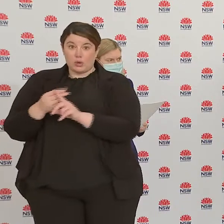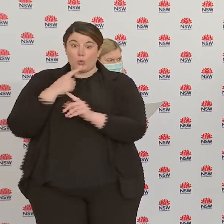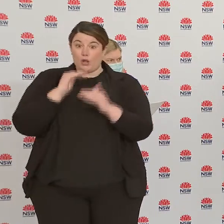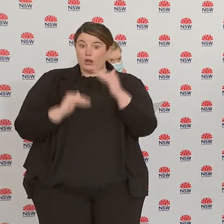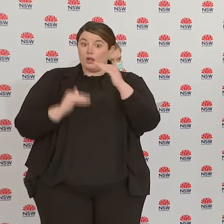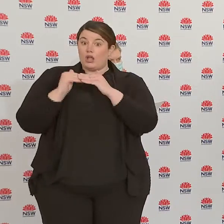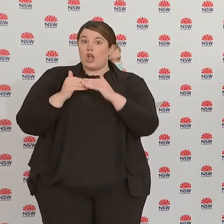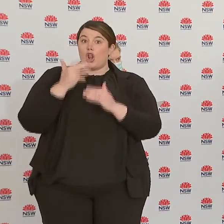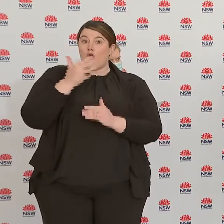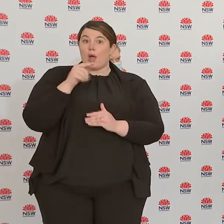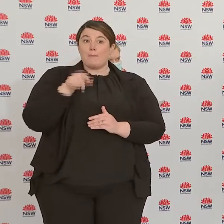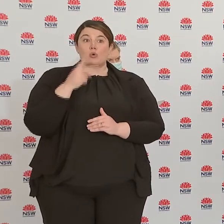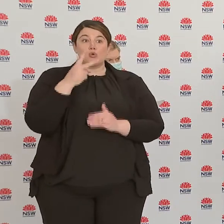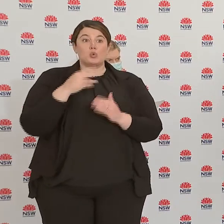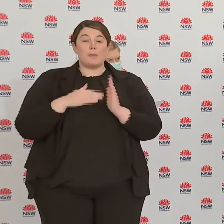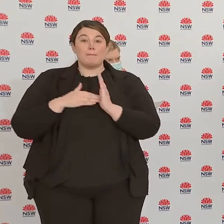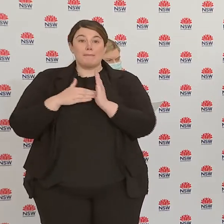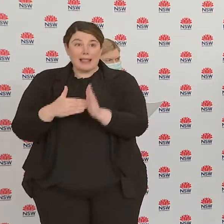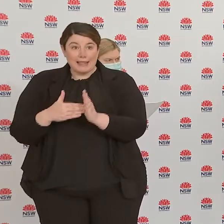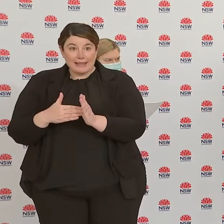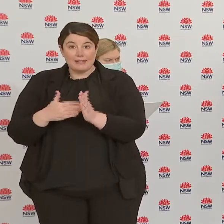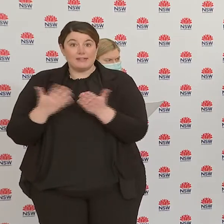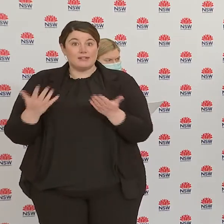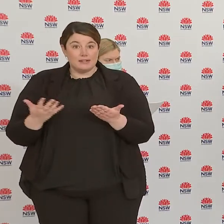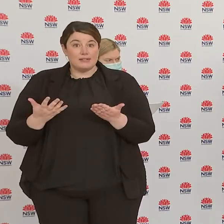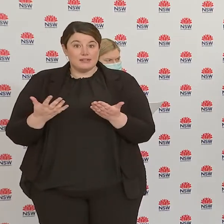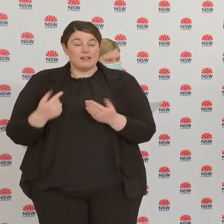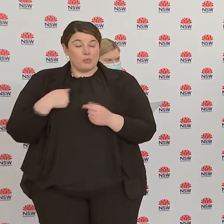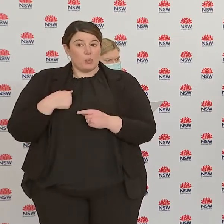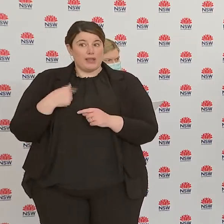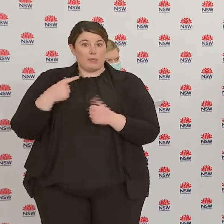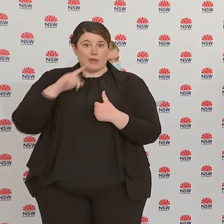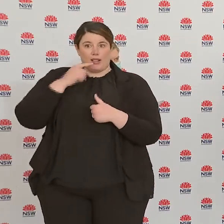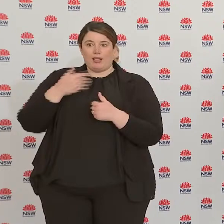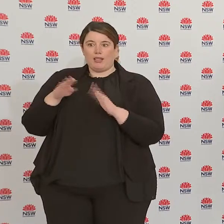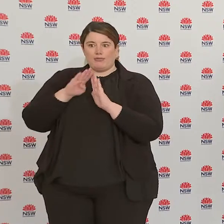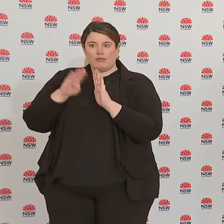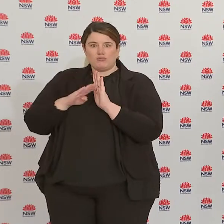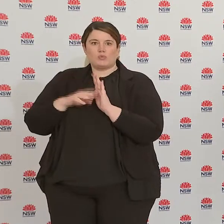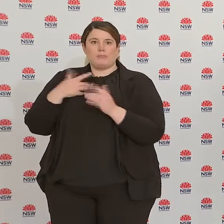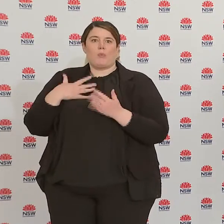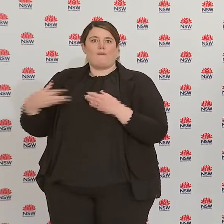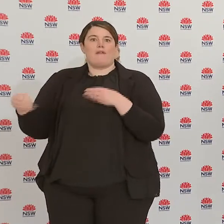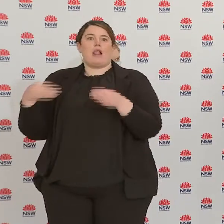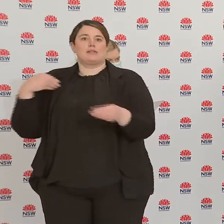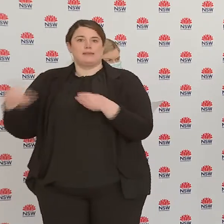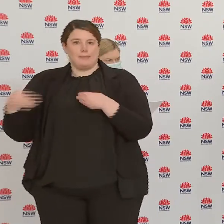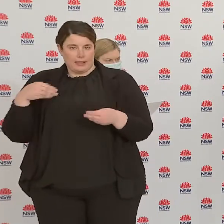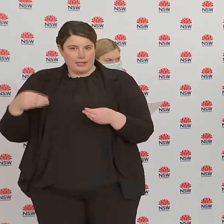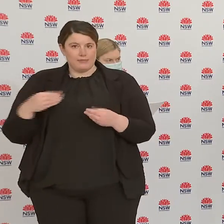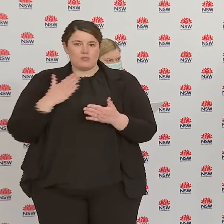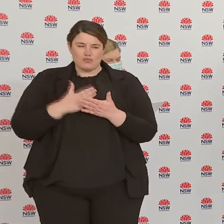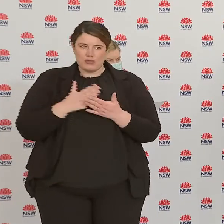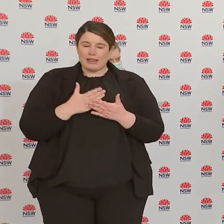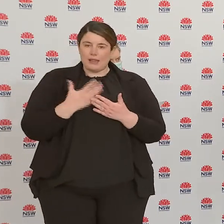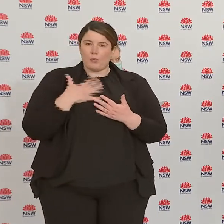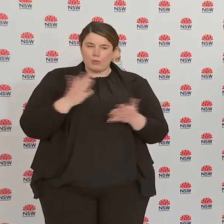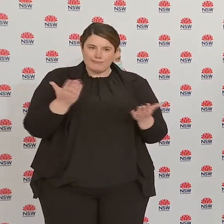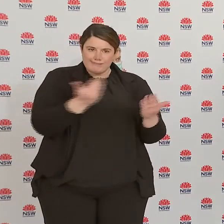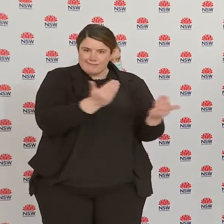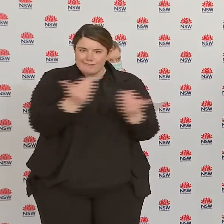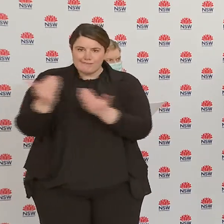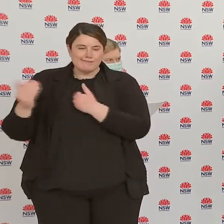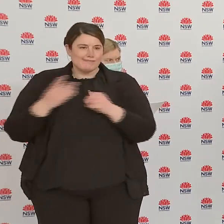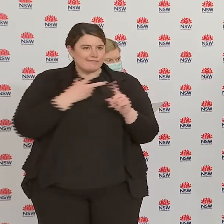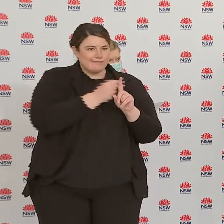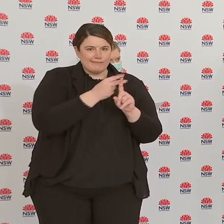million, that's 70%. Obviously, 5 million is about half of our target, about 50%. So it's really important for us to increase that vaccination rate.